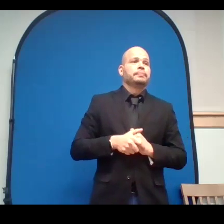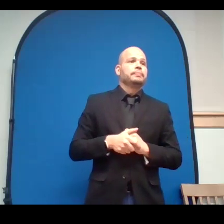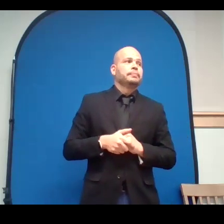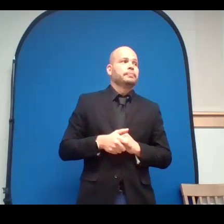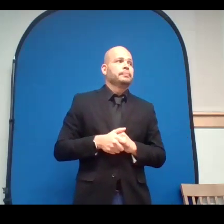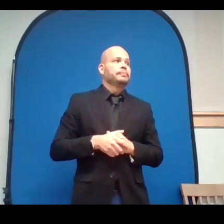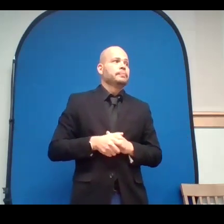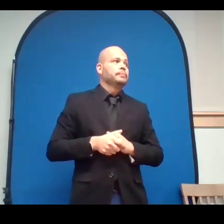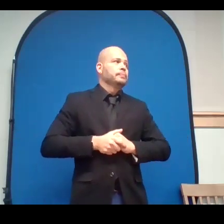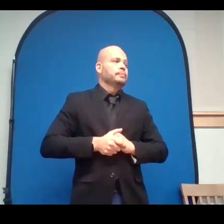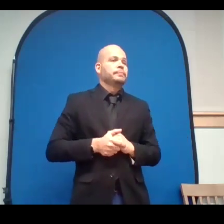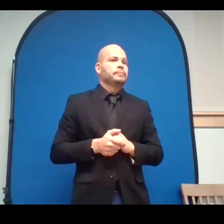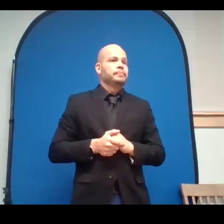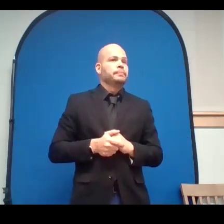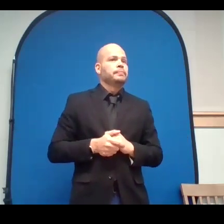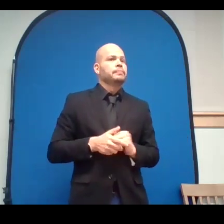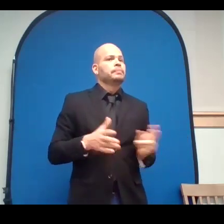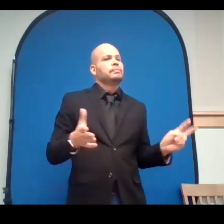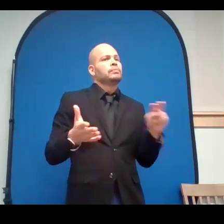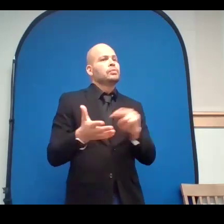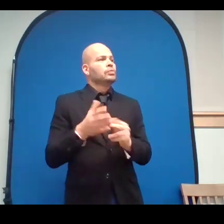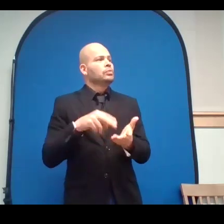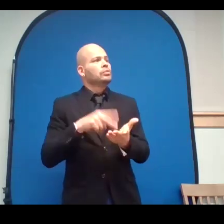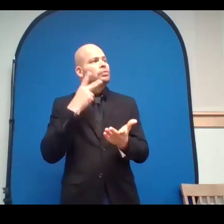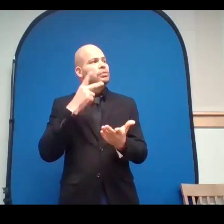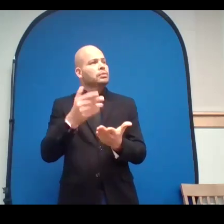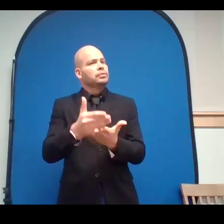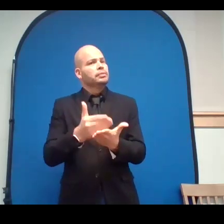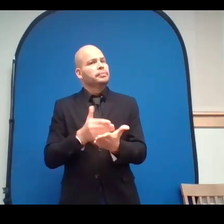Let's briefly look at Exhibit 11.